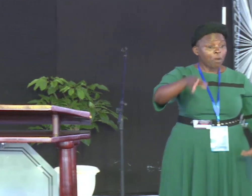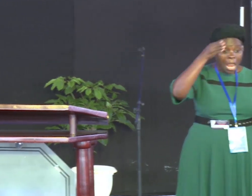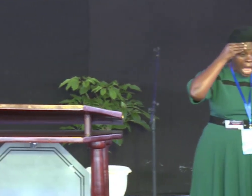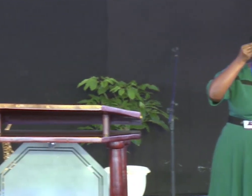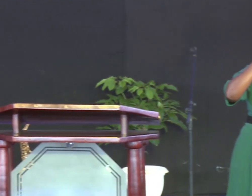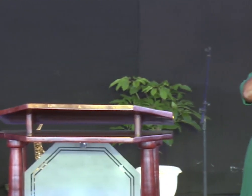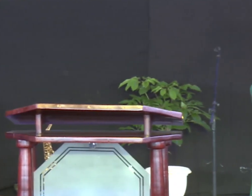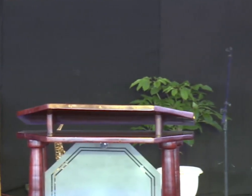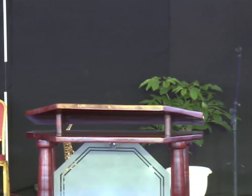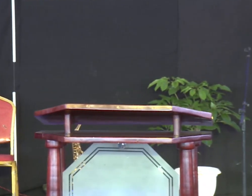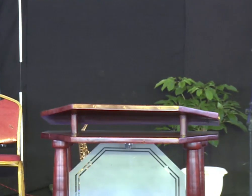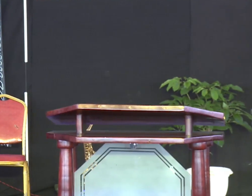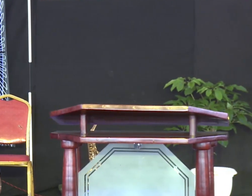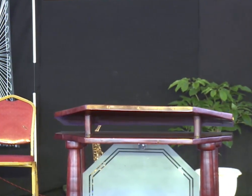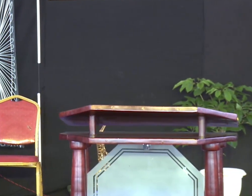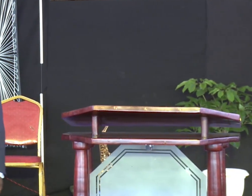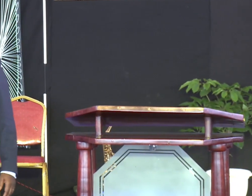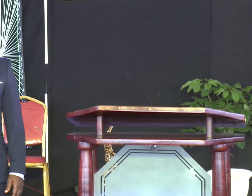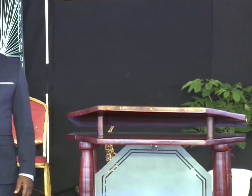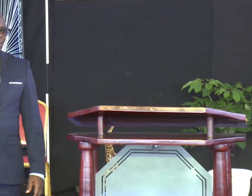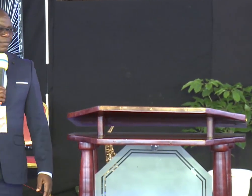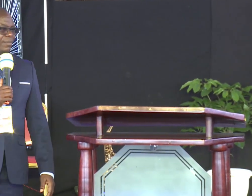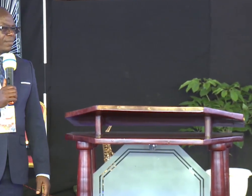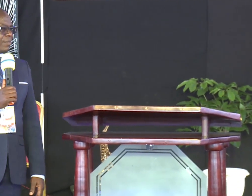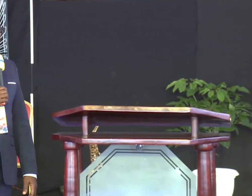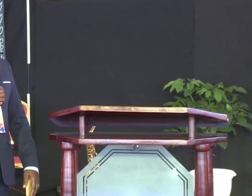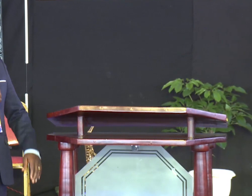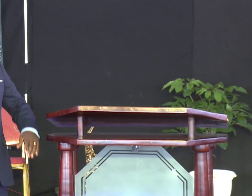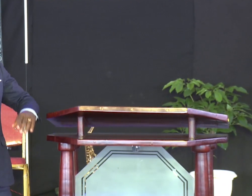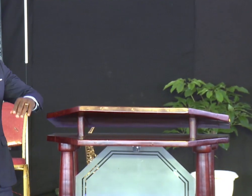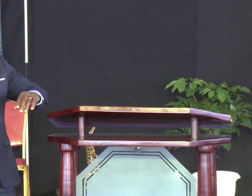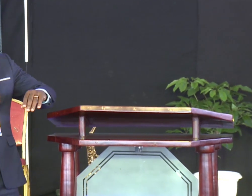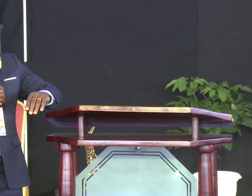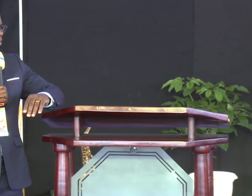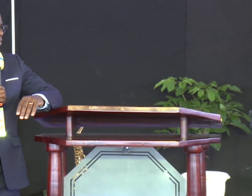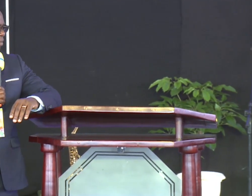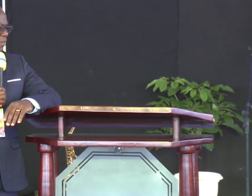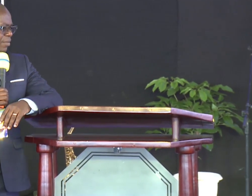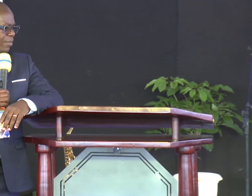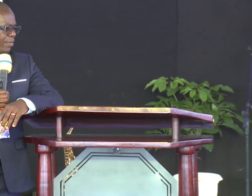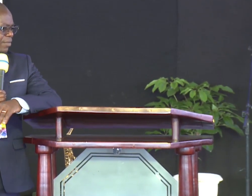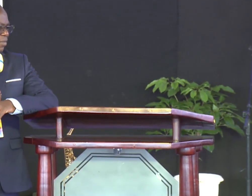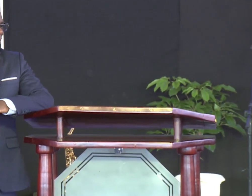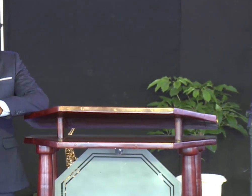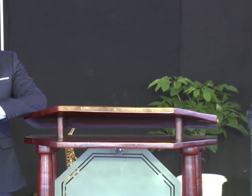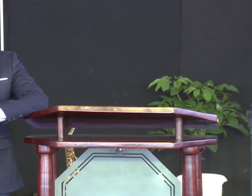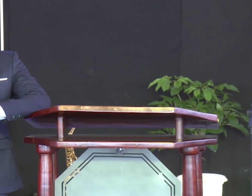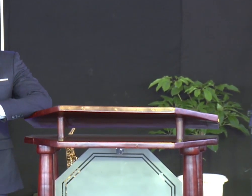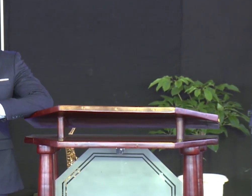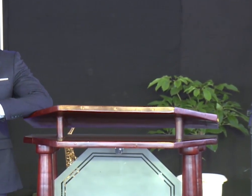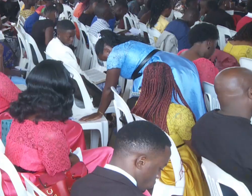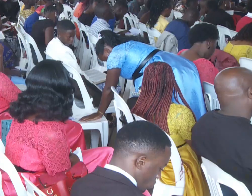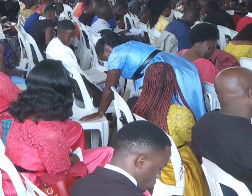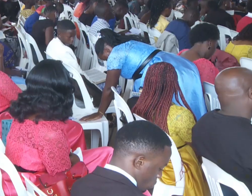batatuuka mu kutegeerera ddala mazima. Because when you read 2 Timothy 3:7, the Bible says that there are those who always learn but they never come unto